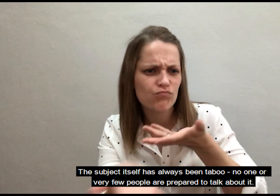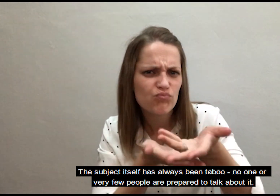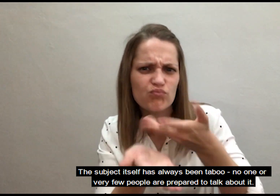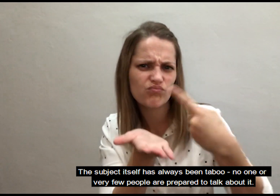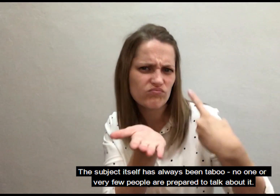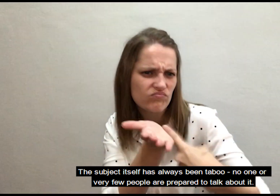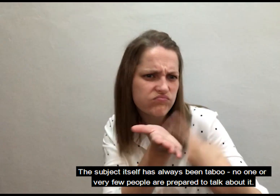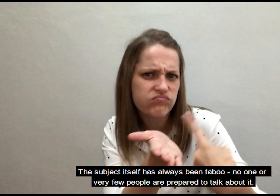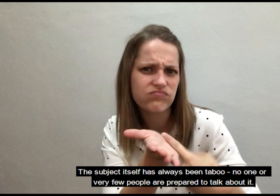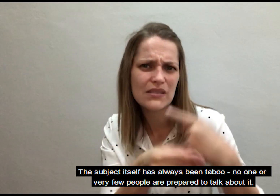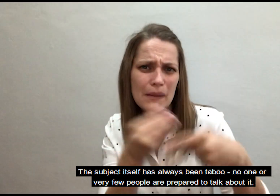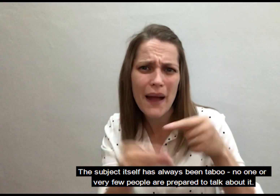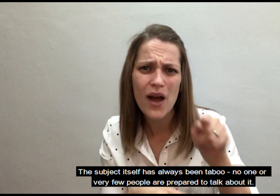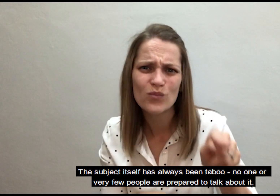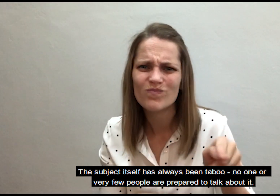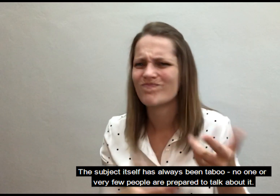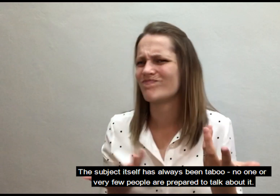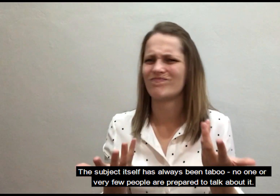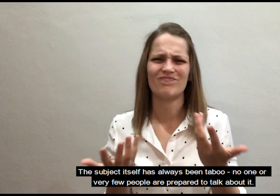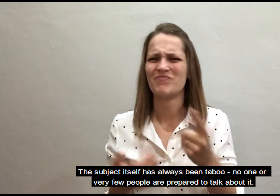it.